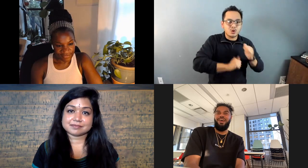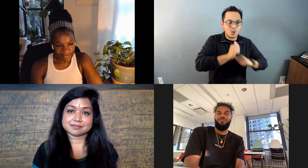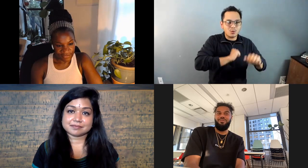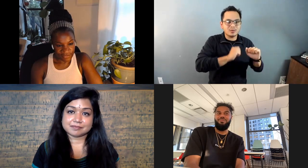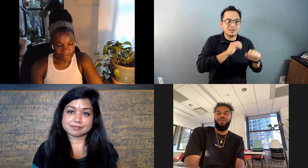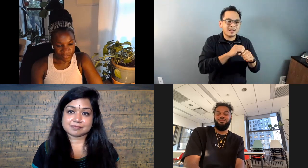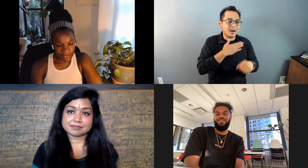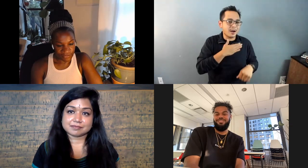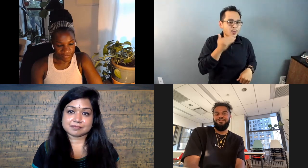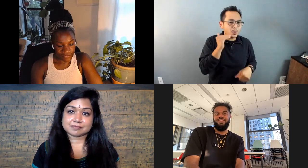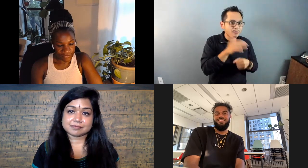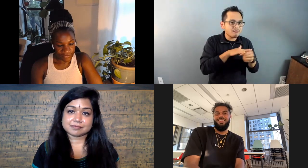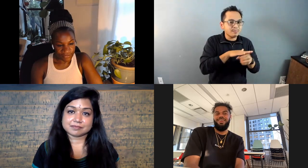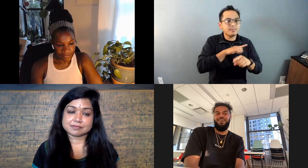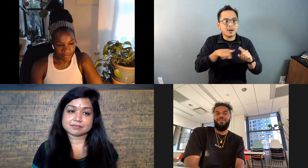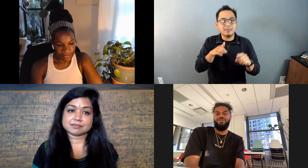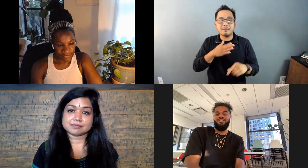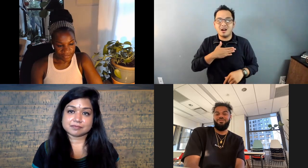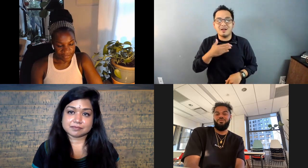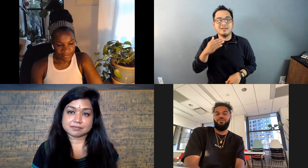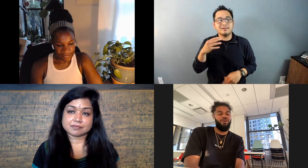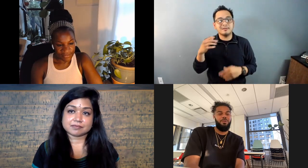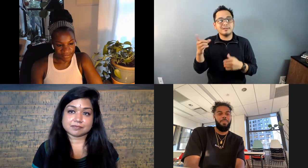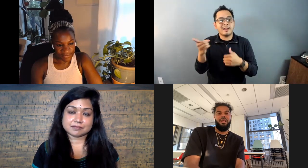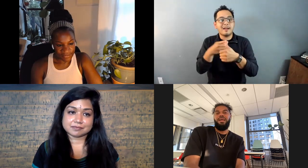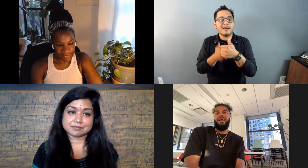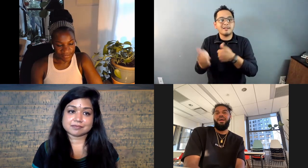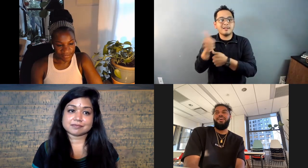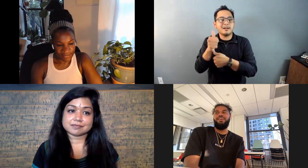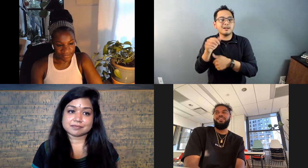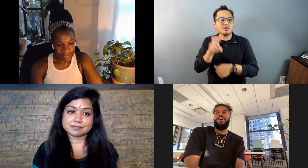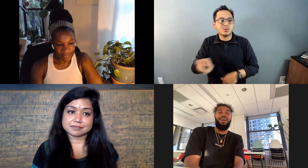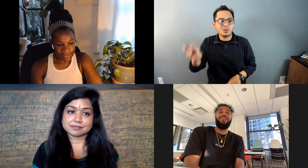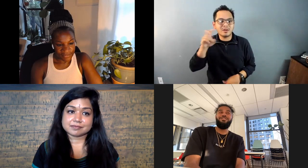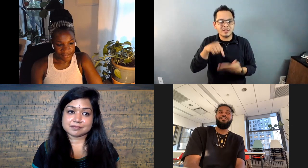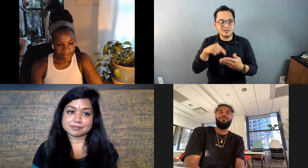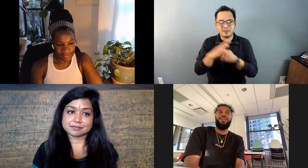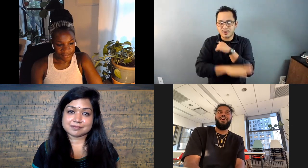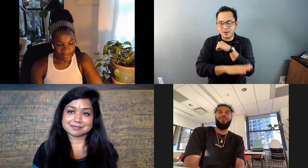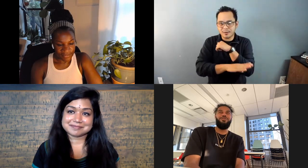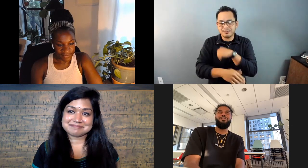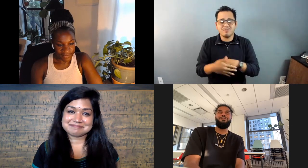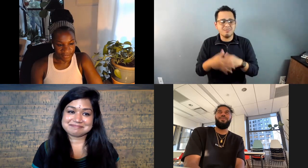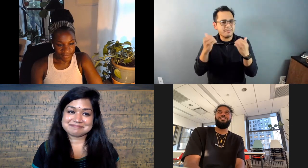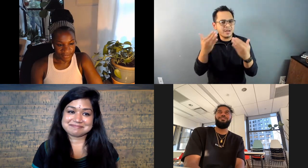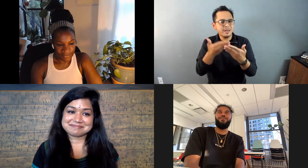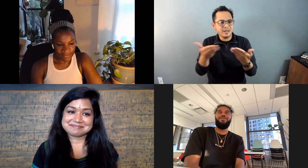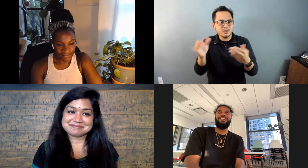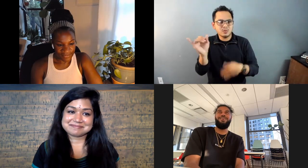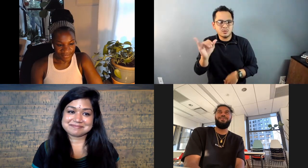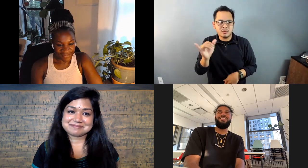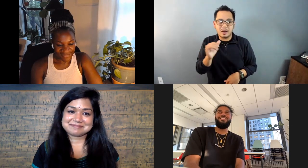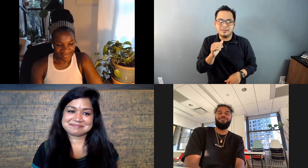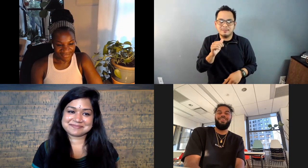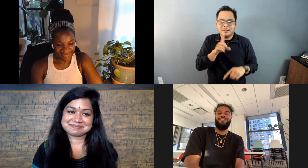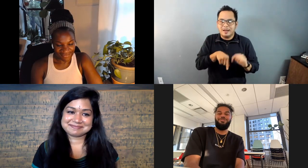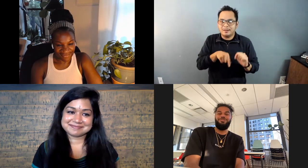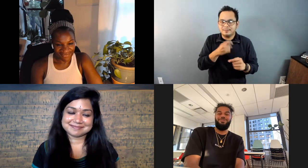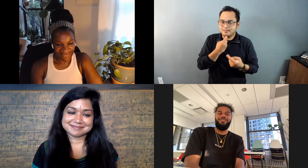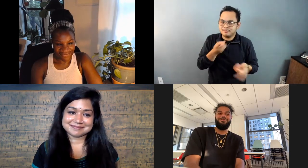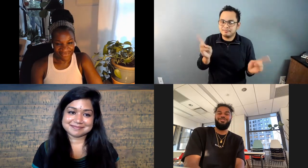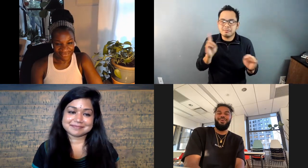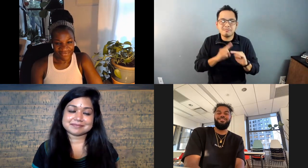N-word my entire life until like 7 years ago. And I had to unlearn a lot of that stuff because I had to leave